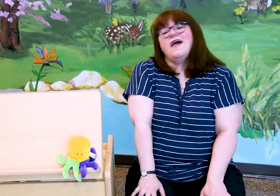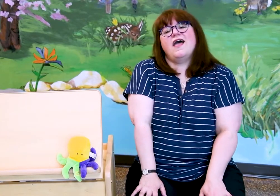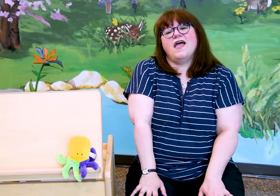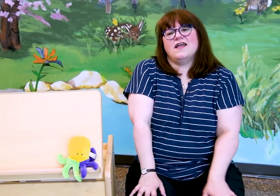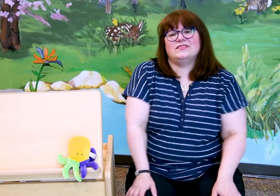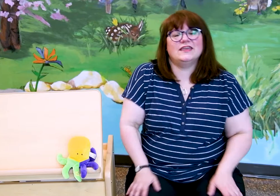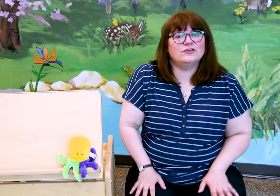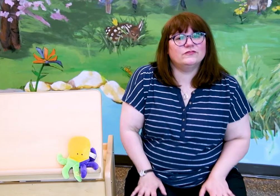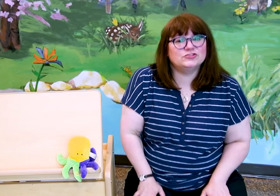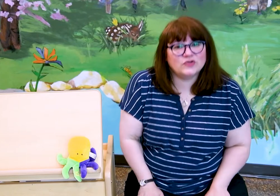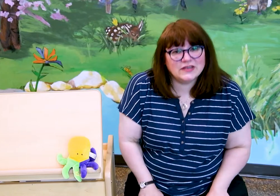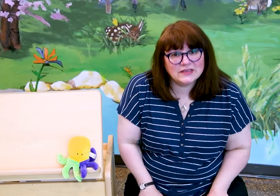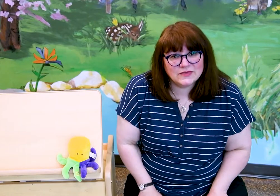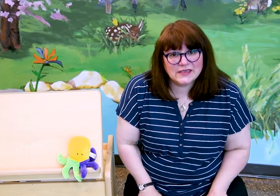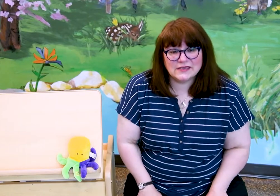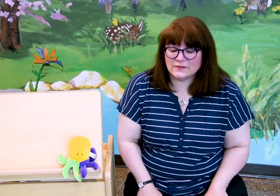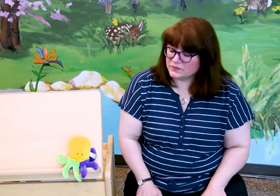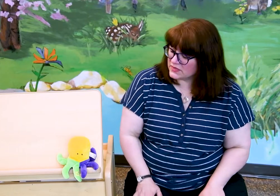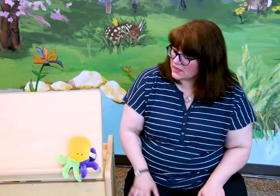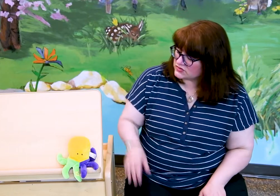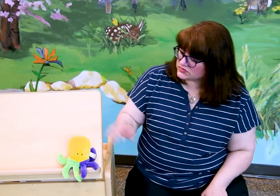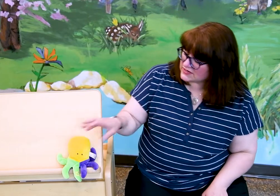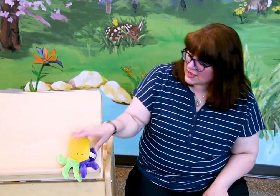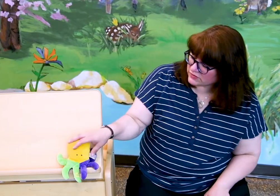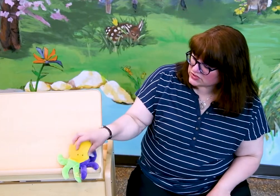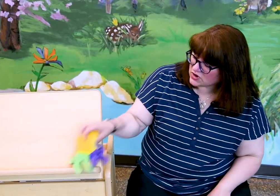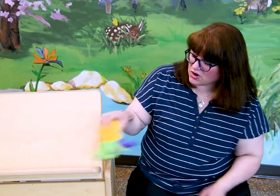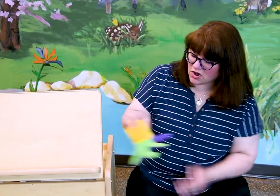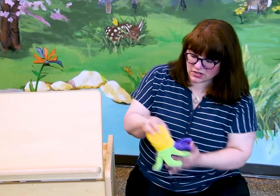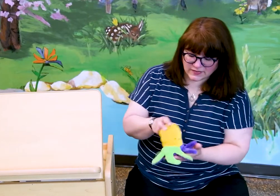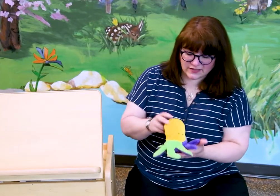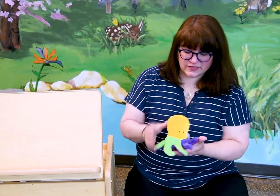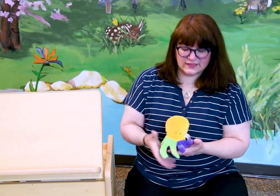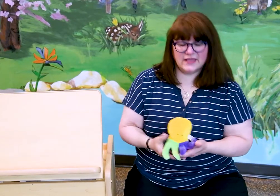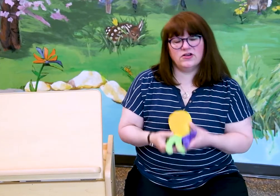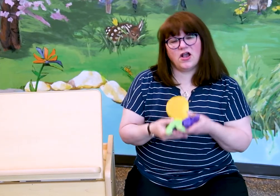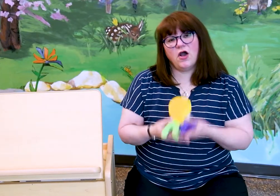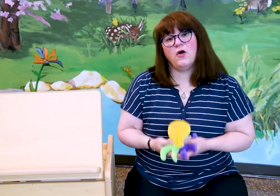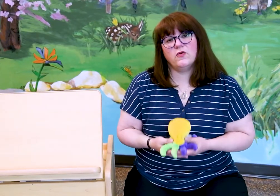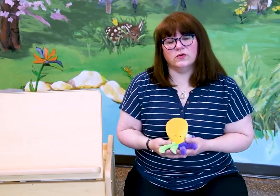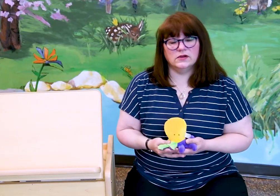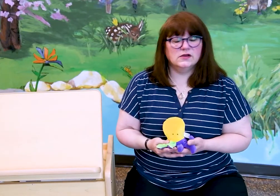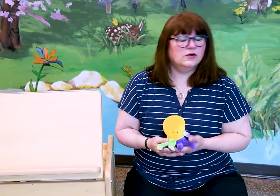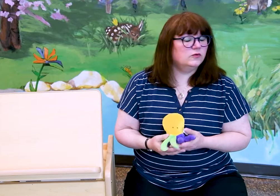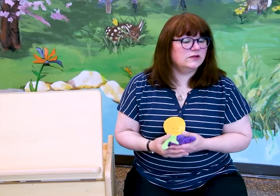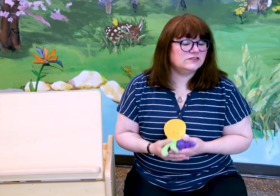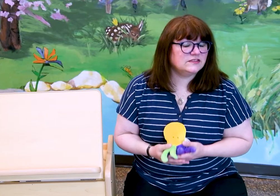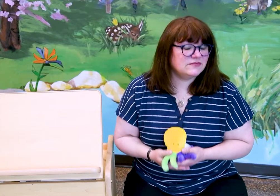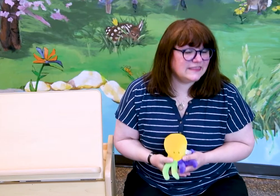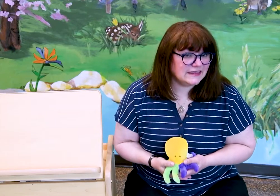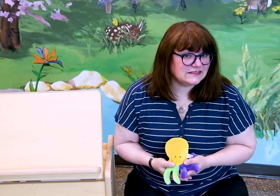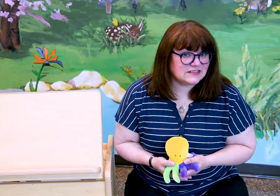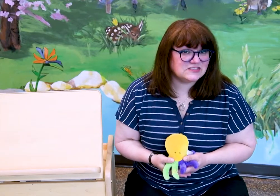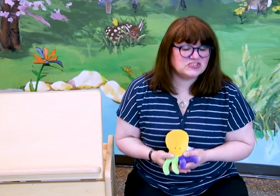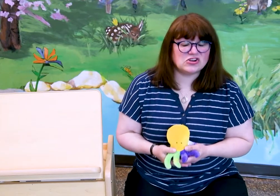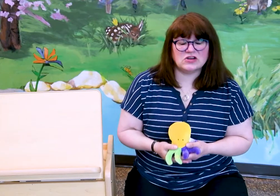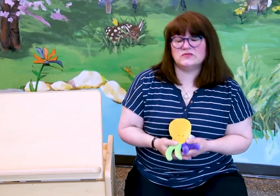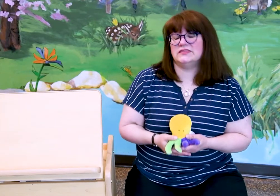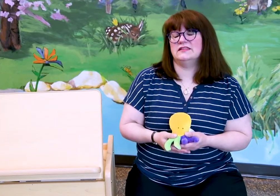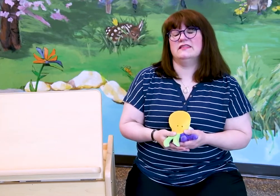Yay! Thank you for joining me. So today we're going to talk all about the letter O. What are some things that start with the letter